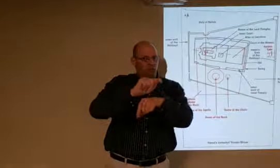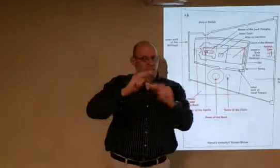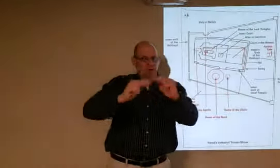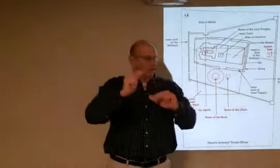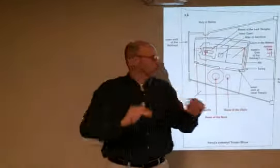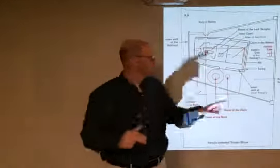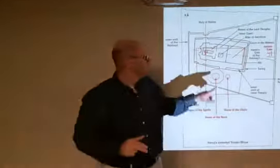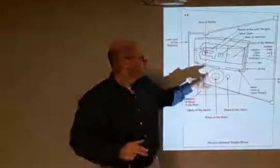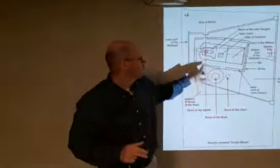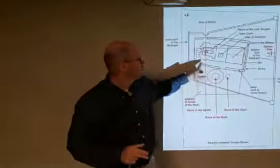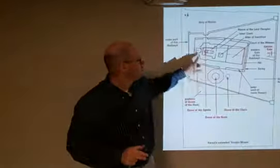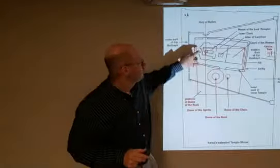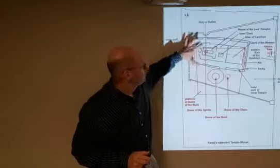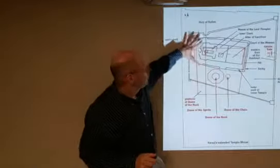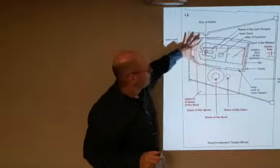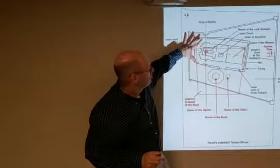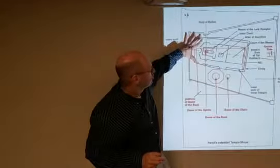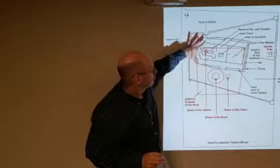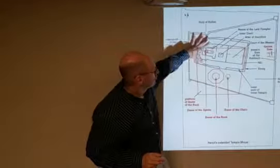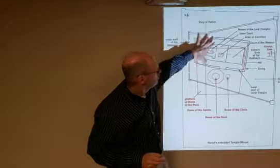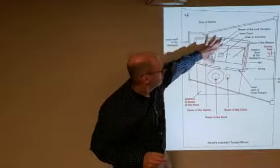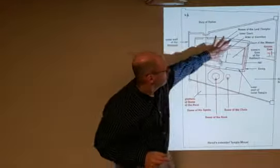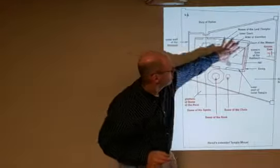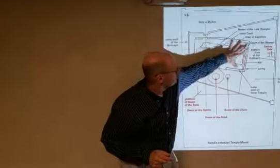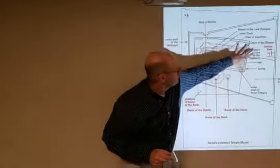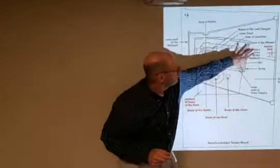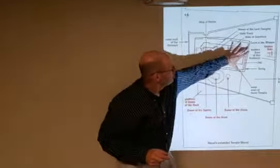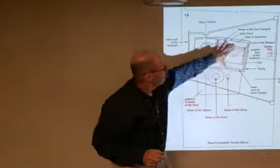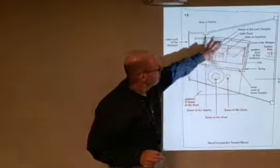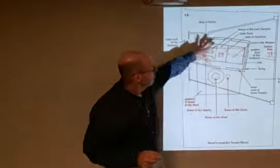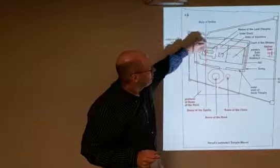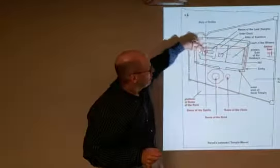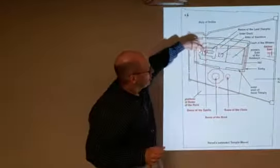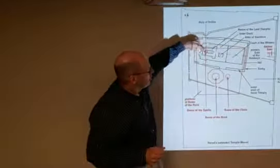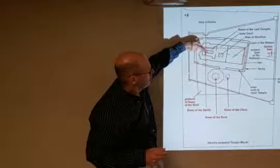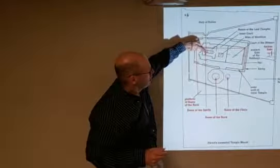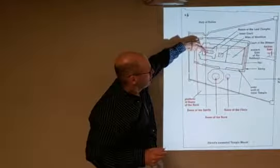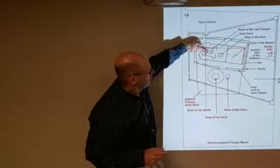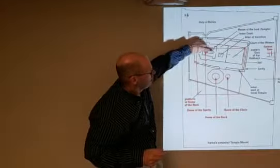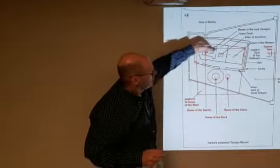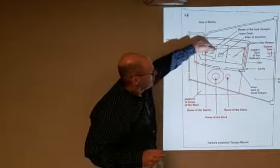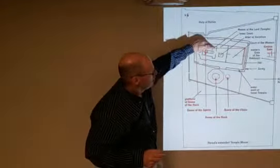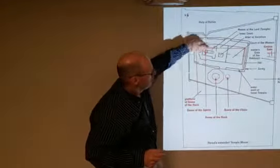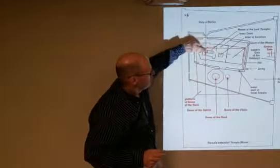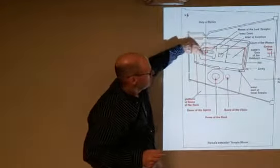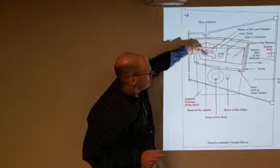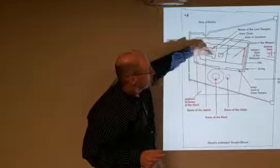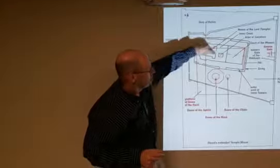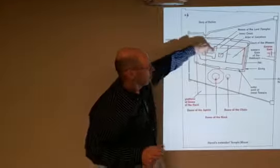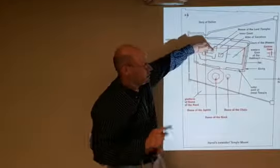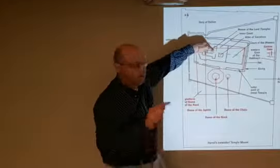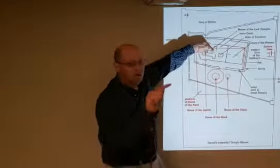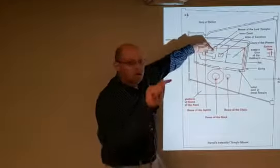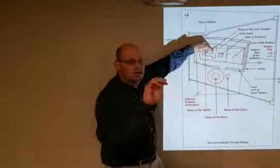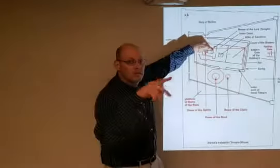This is where the second temple was built. And if you look here, there's some red outline